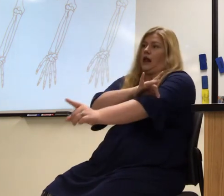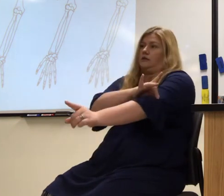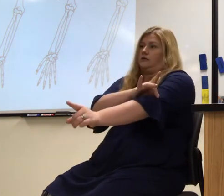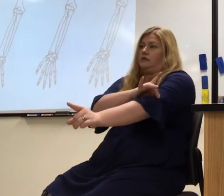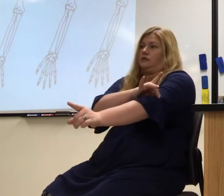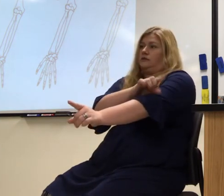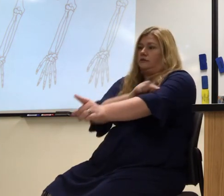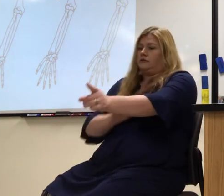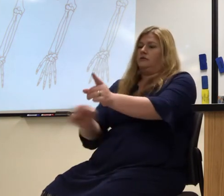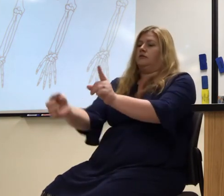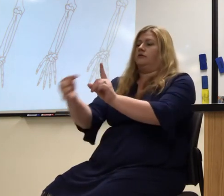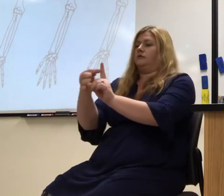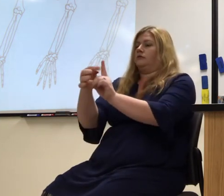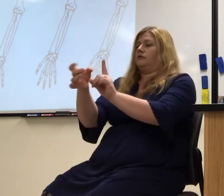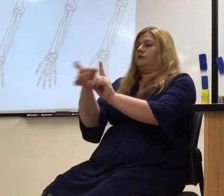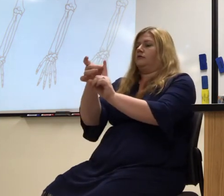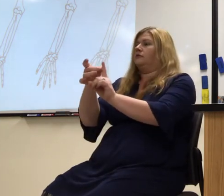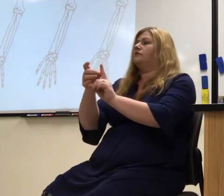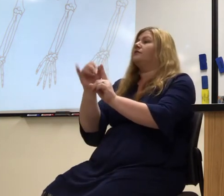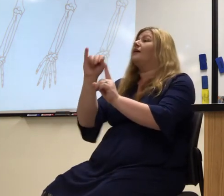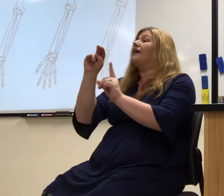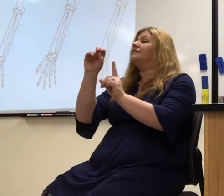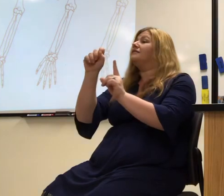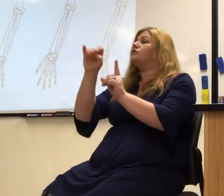So it inserts on